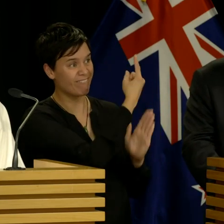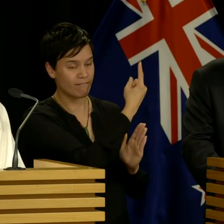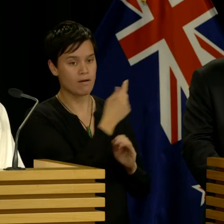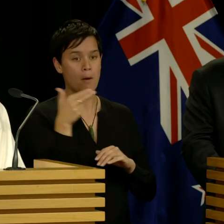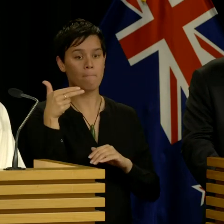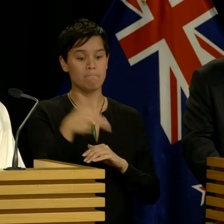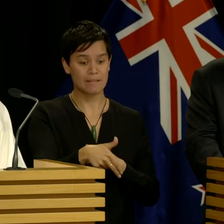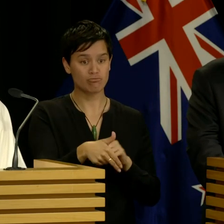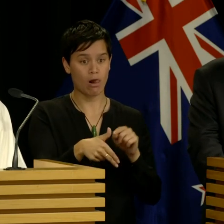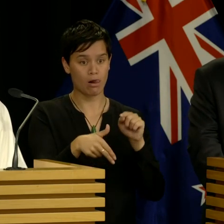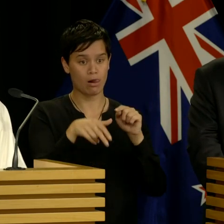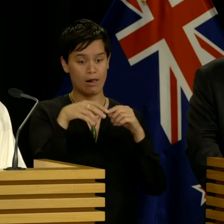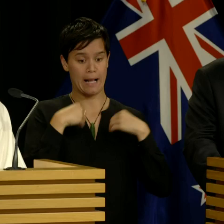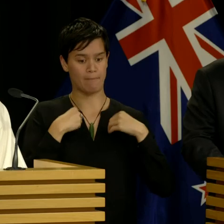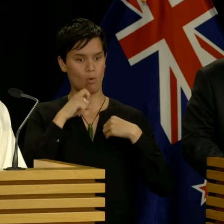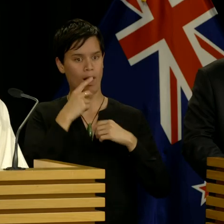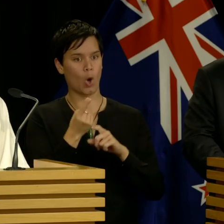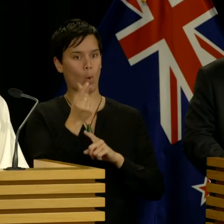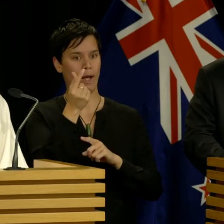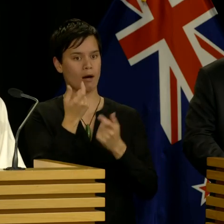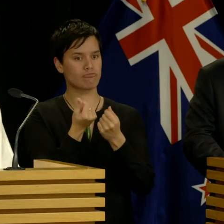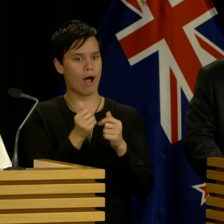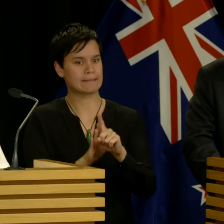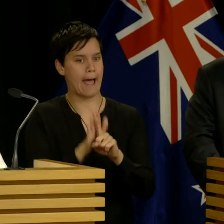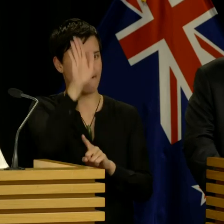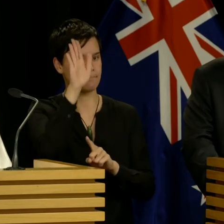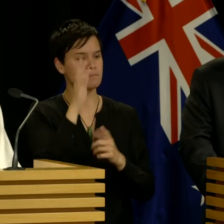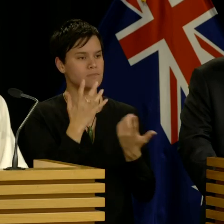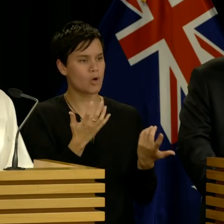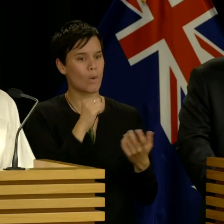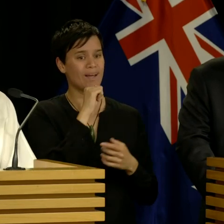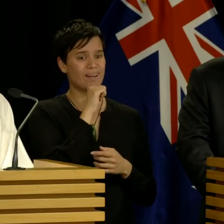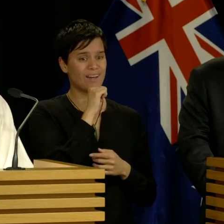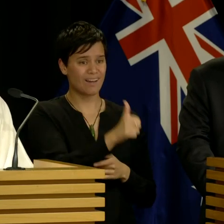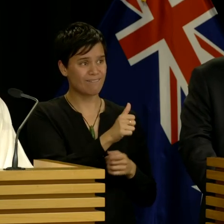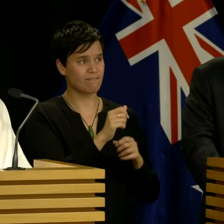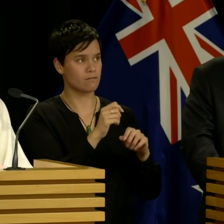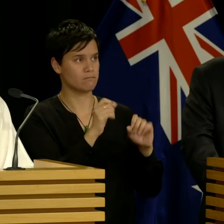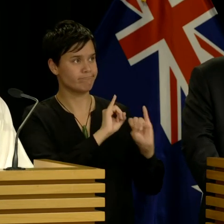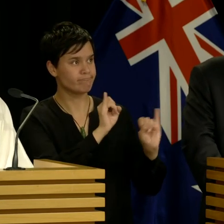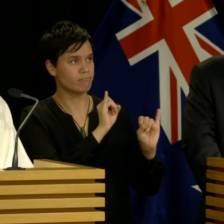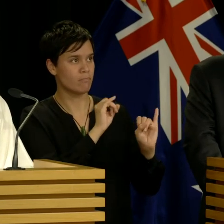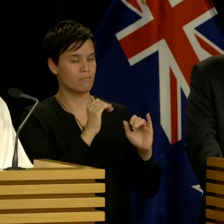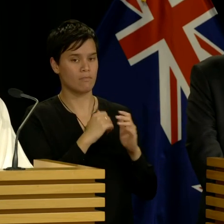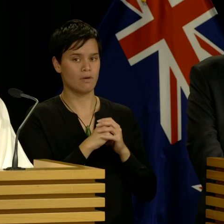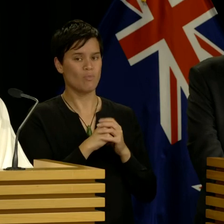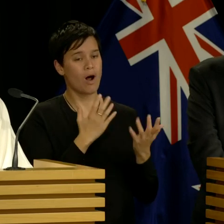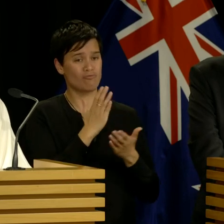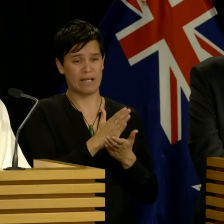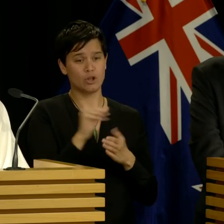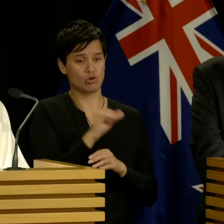they would respond in the reverse and put the price down. How soon, then, should we see those prices go down?